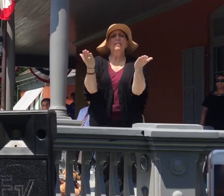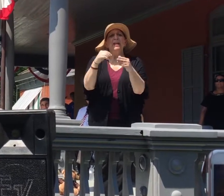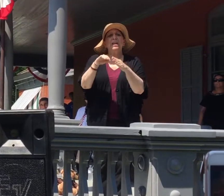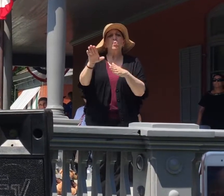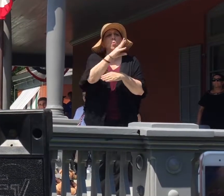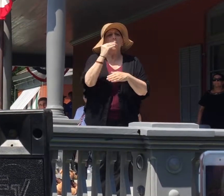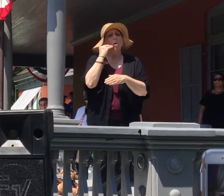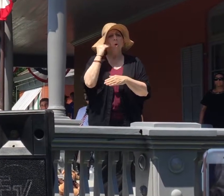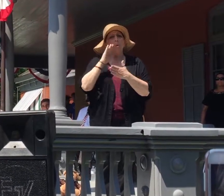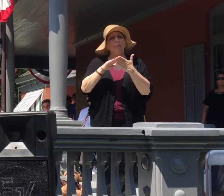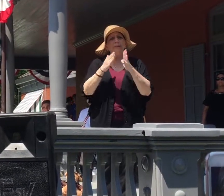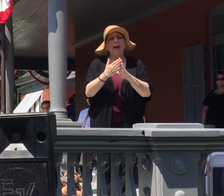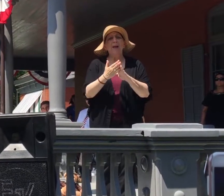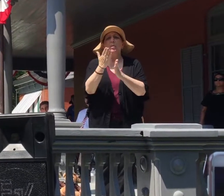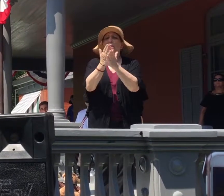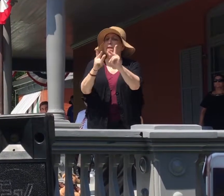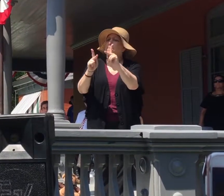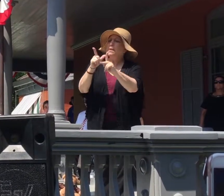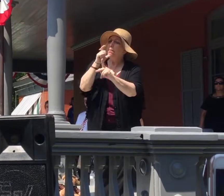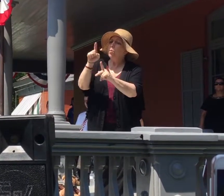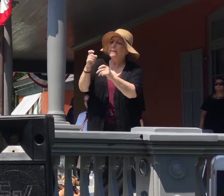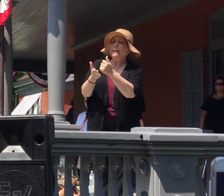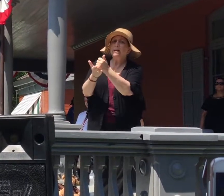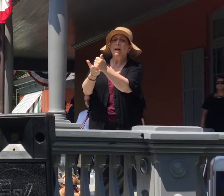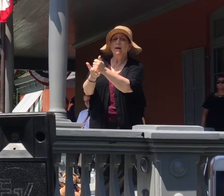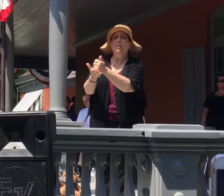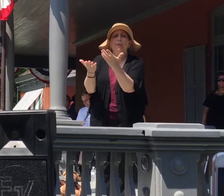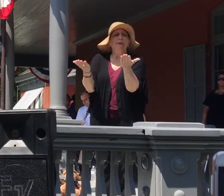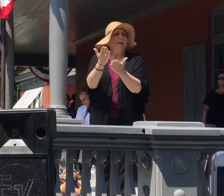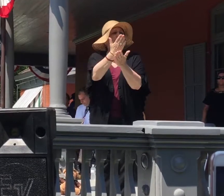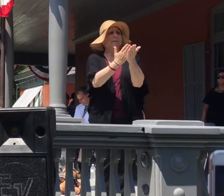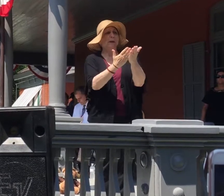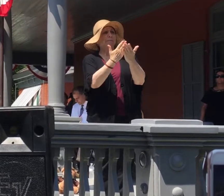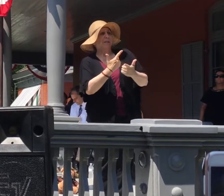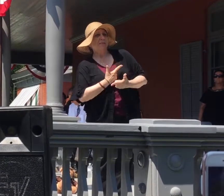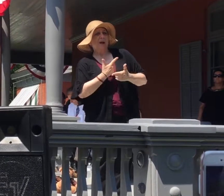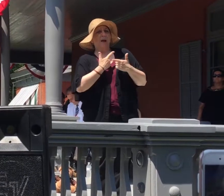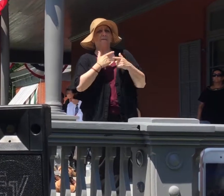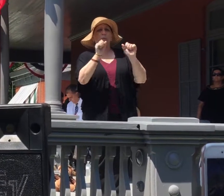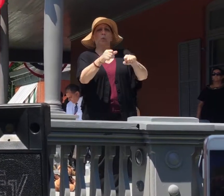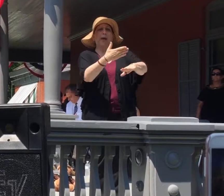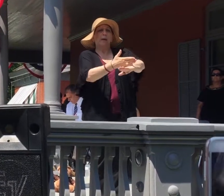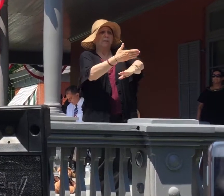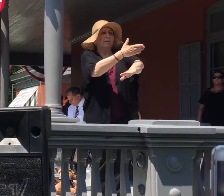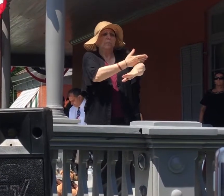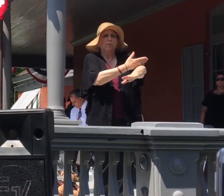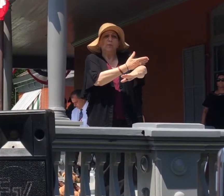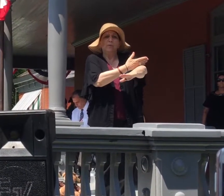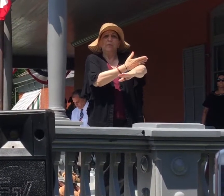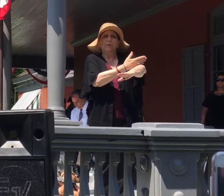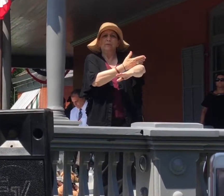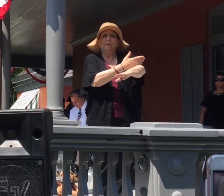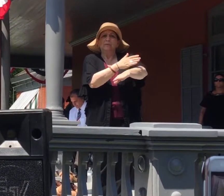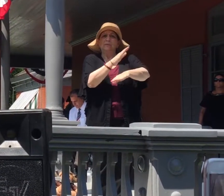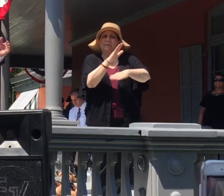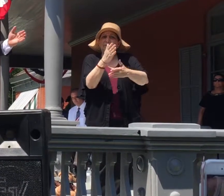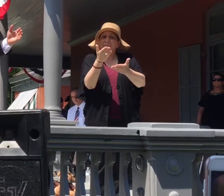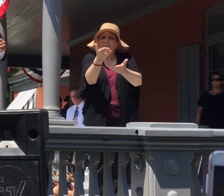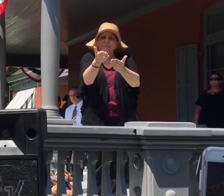cause in your hometown, some people that need assistance, some life that can be made better for your